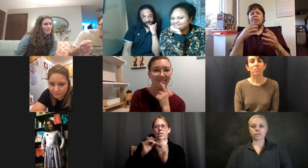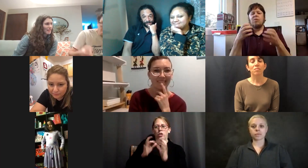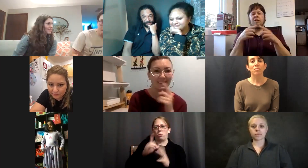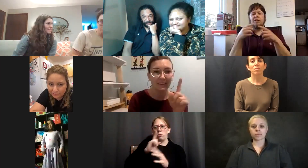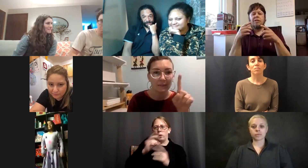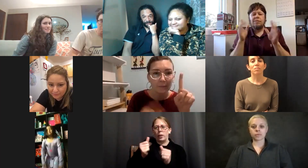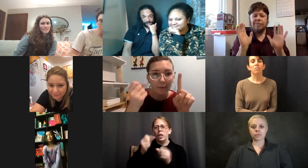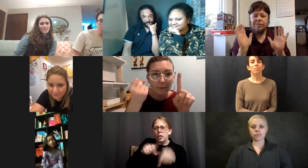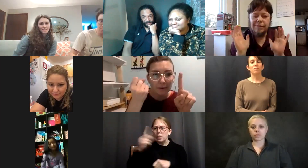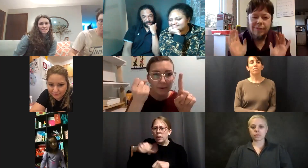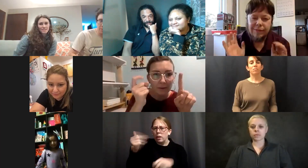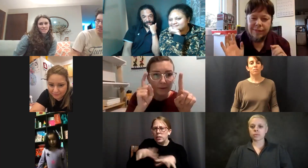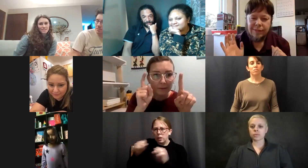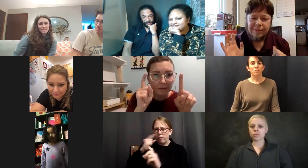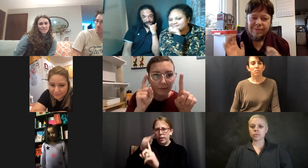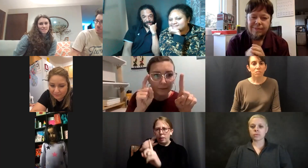I'm sorry, this is the interpreter really quick.